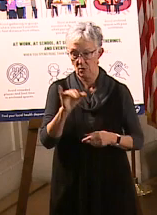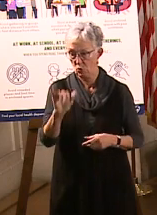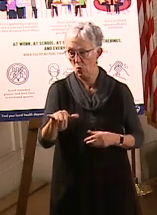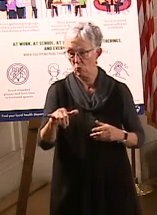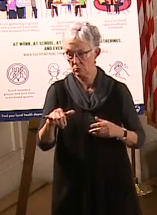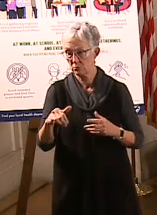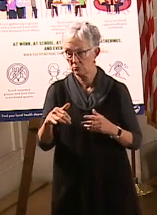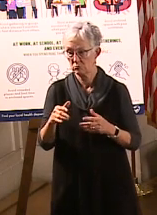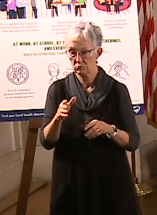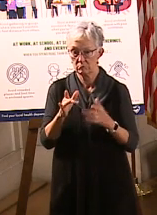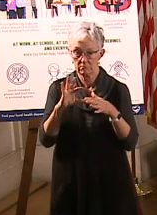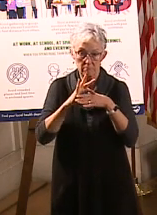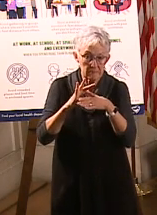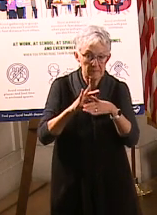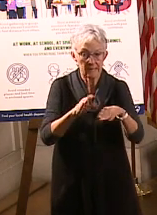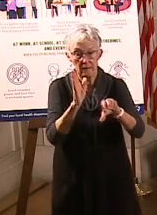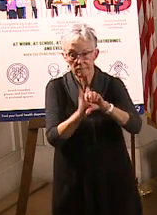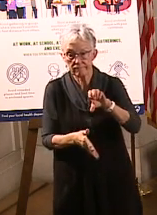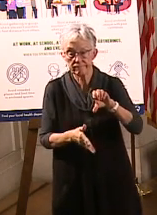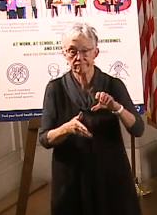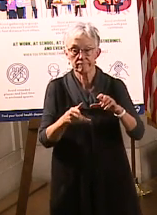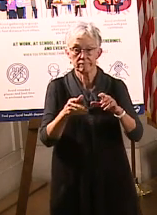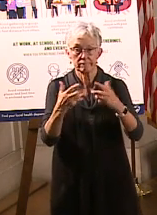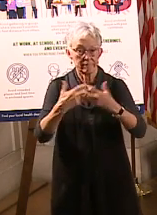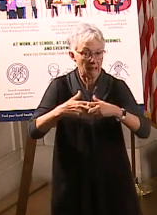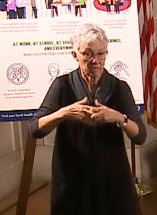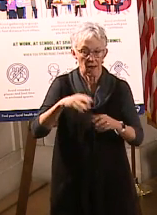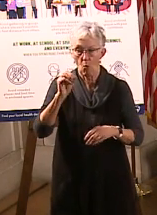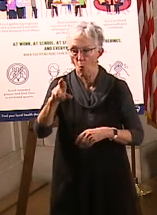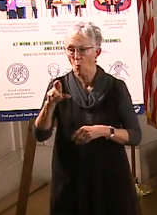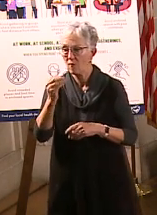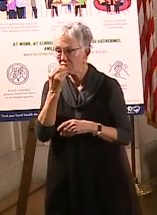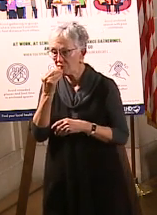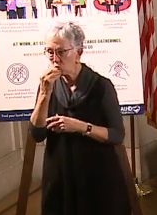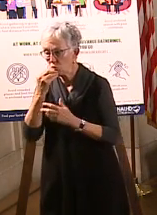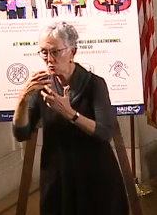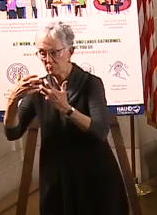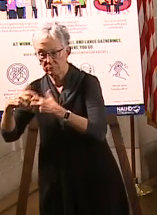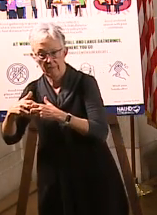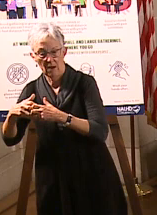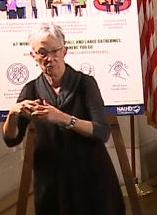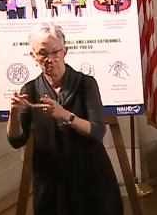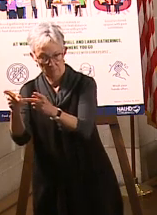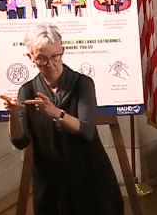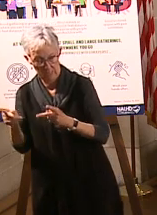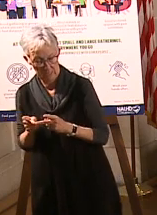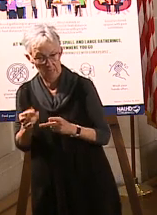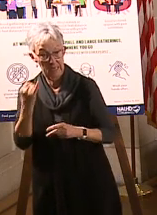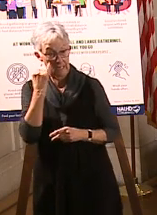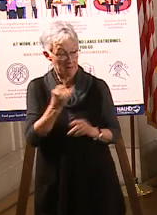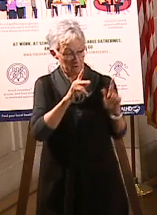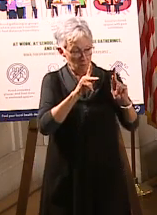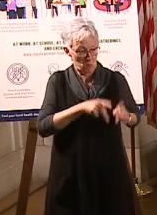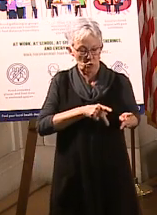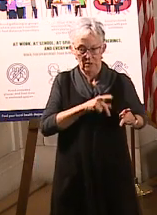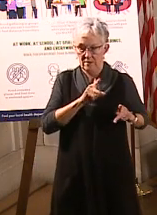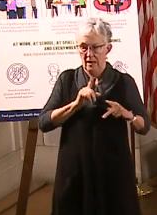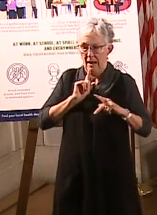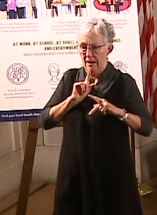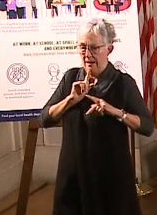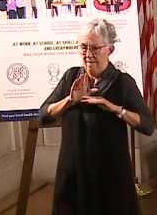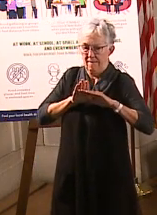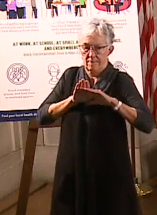somebody is using a fake, a purchased identity or using identity theft to be able to work there illegally, that